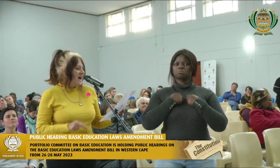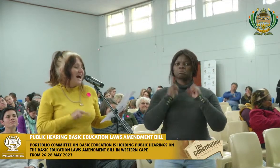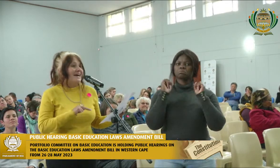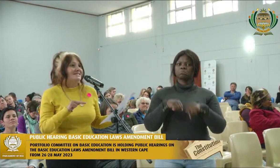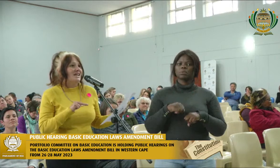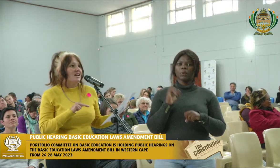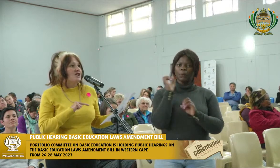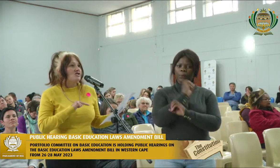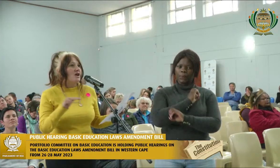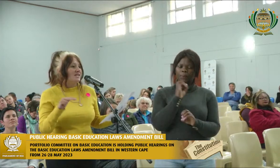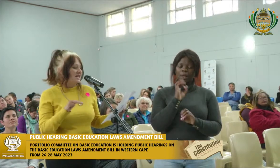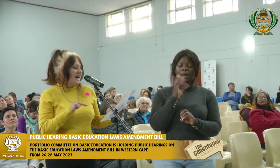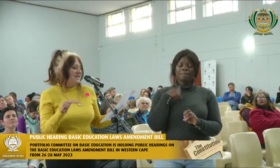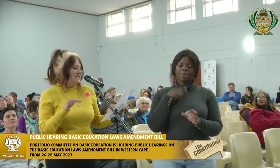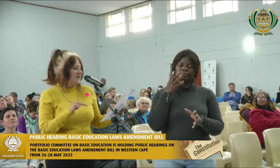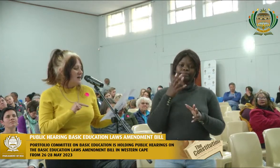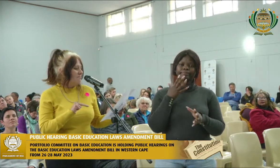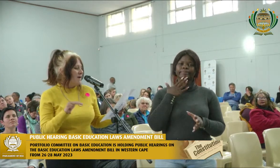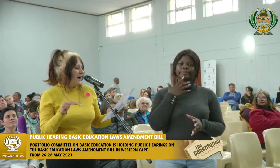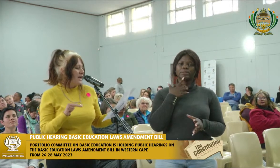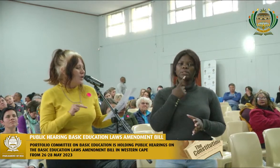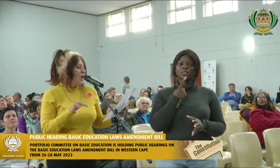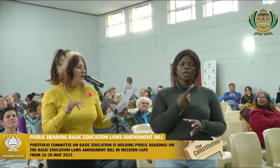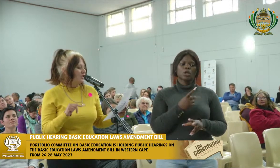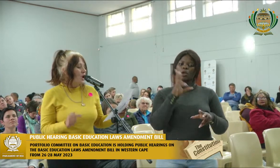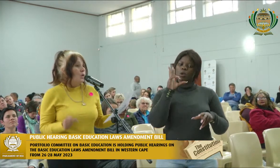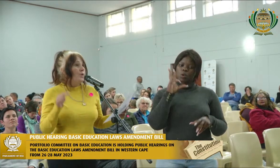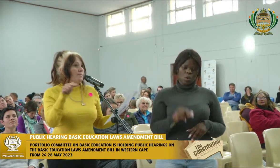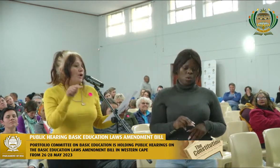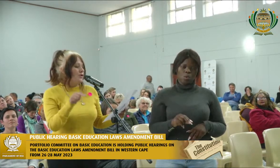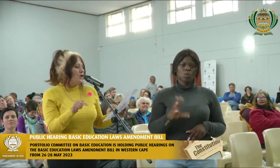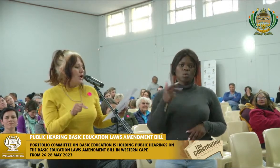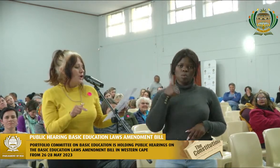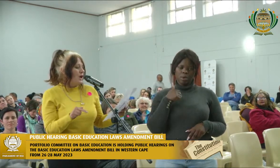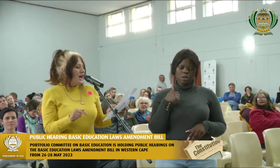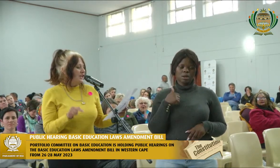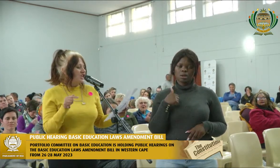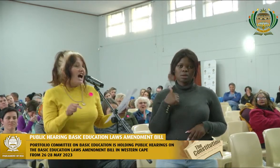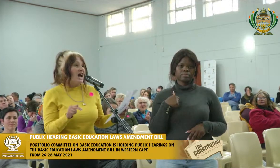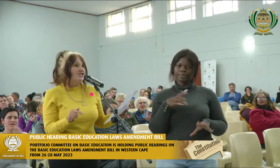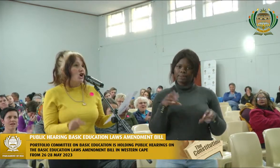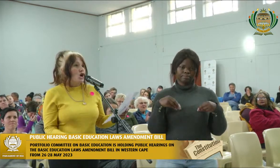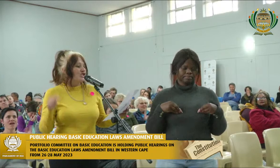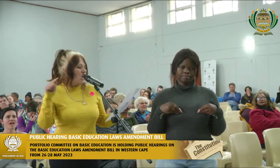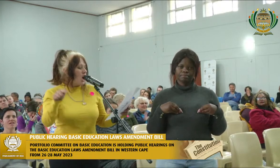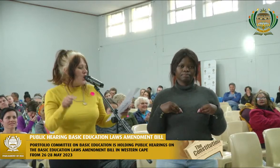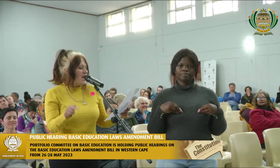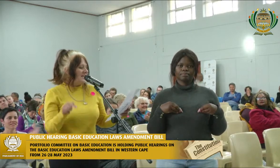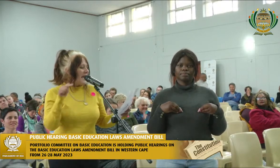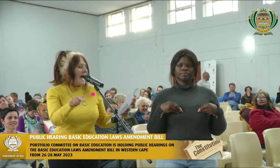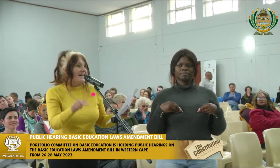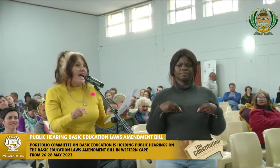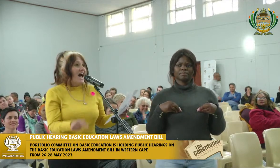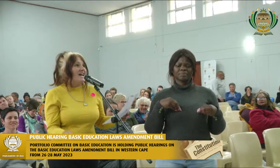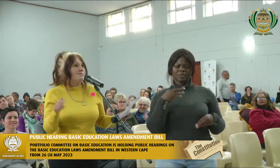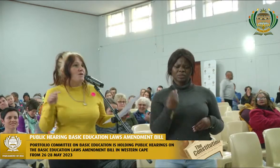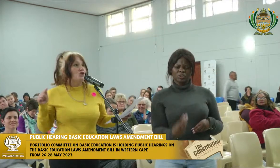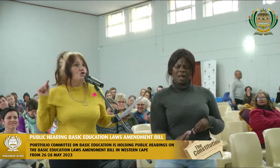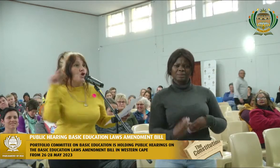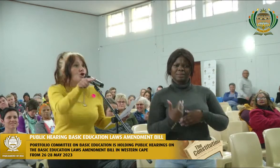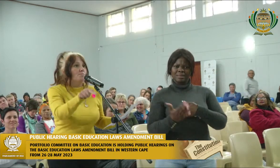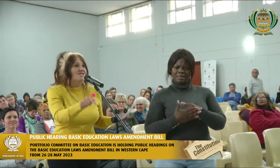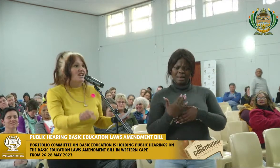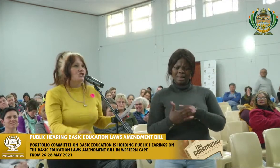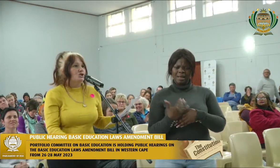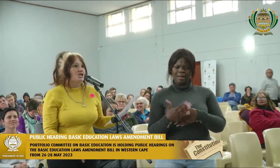consent. I say, not under my watch. We both know a child so young has